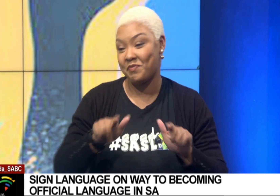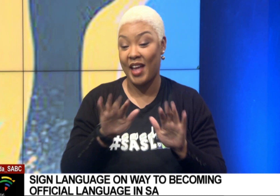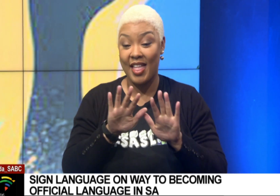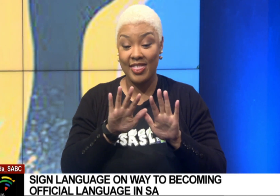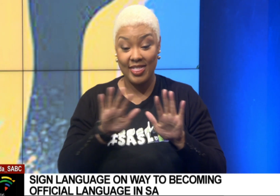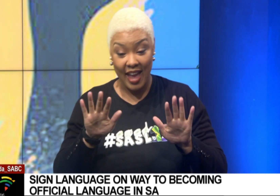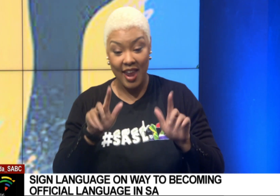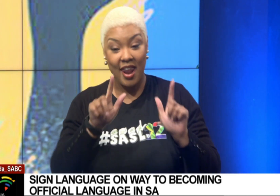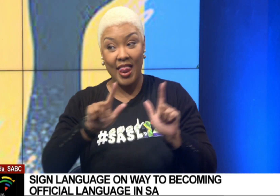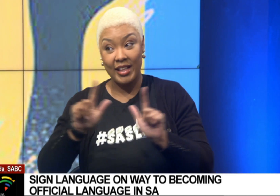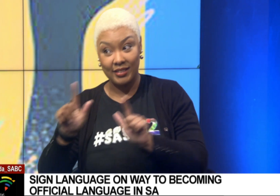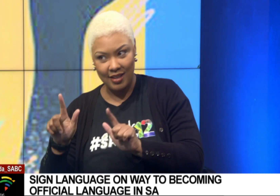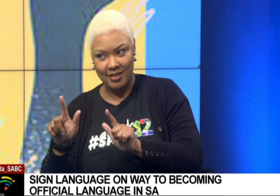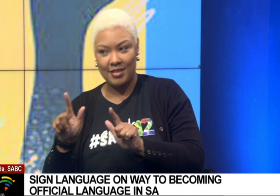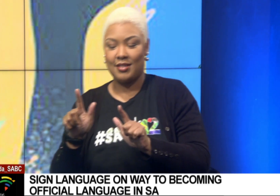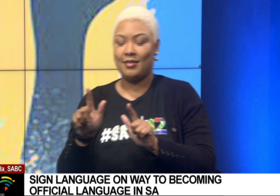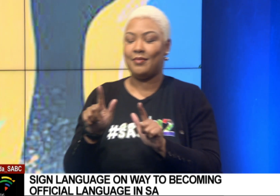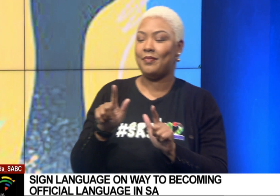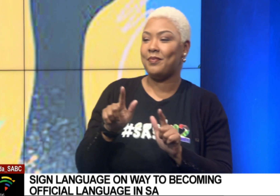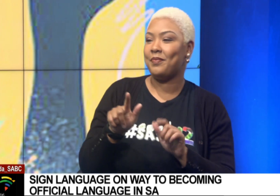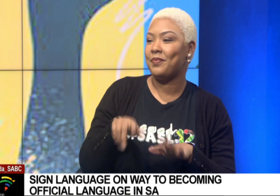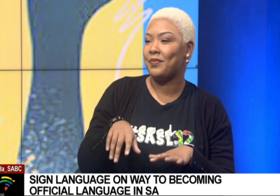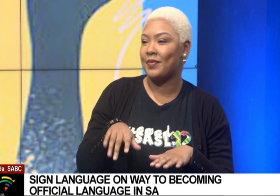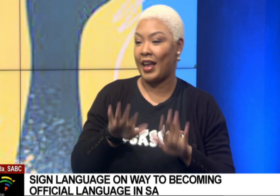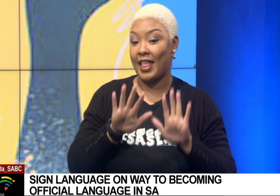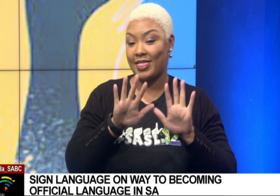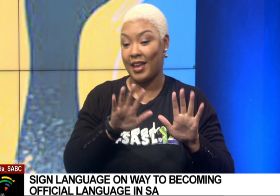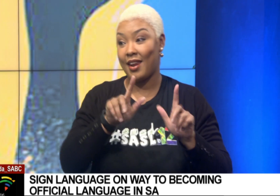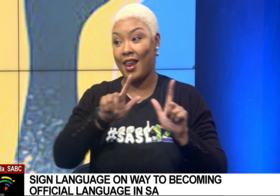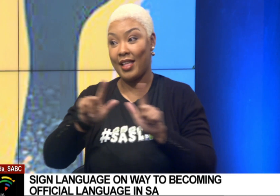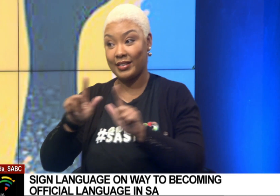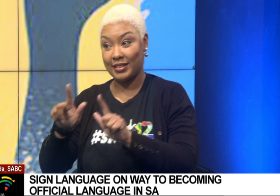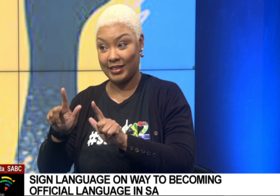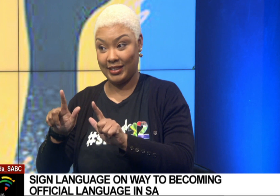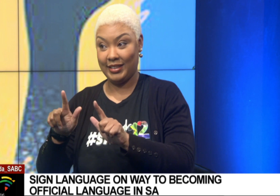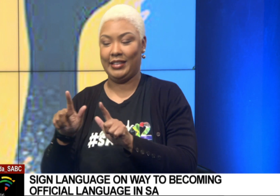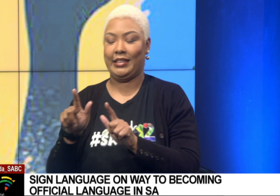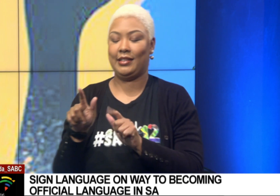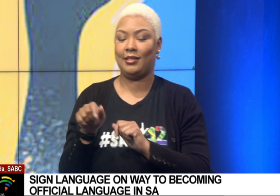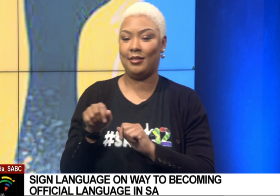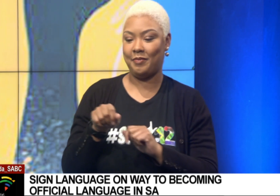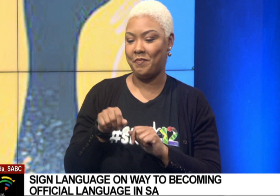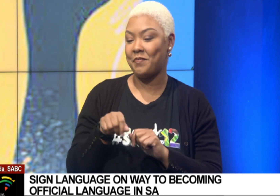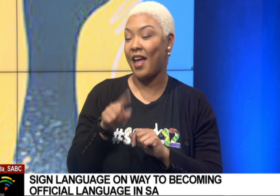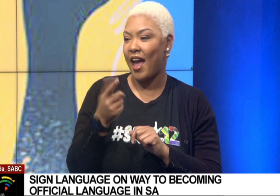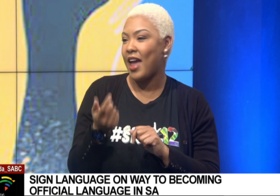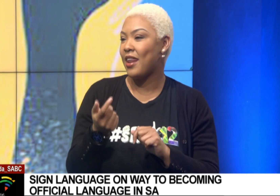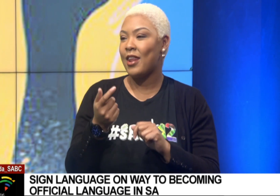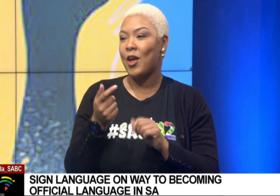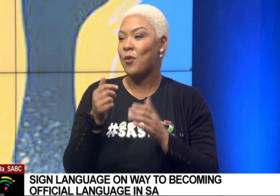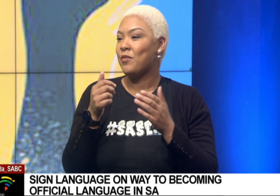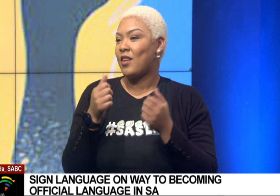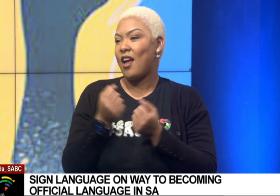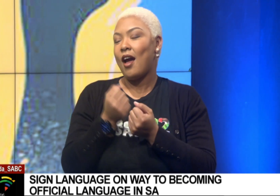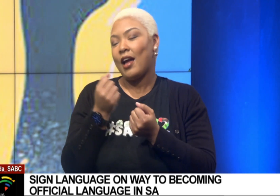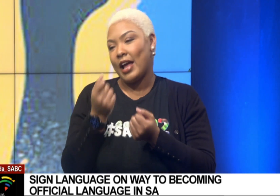language, that's what we offer. And then, so we offer 10 lessons,